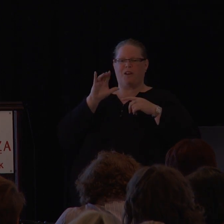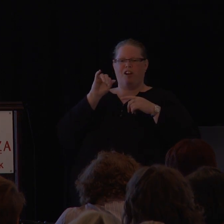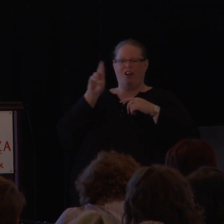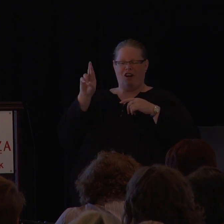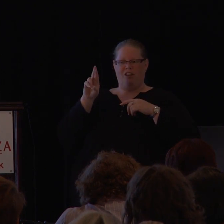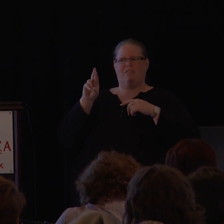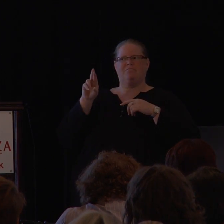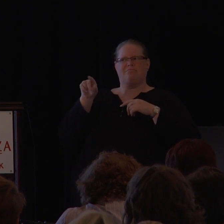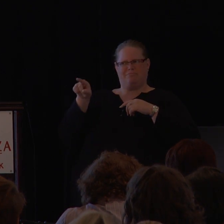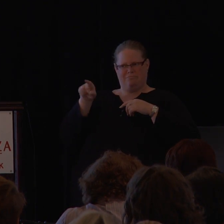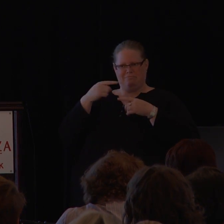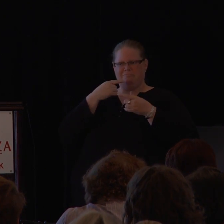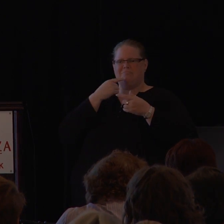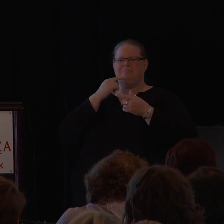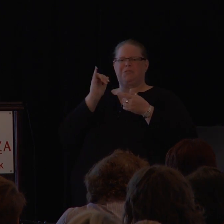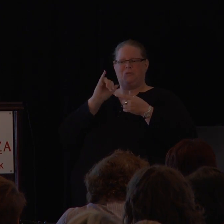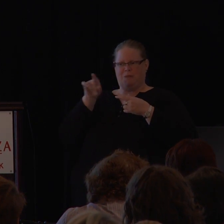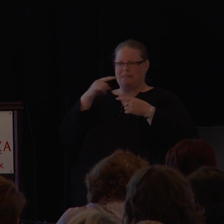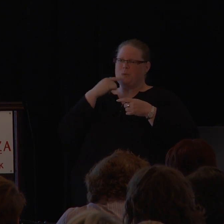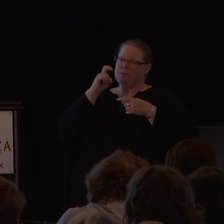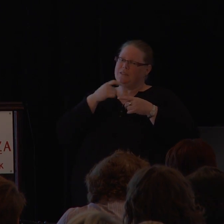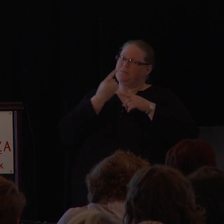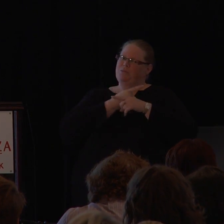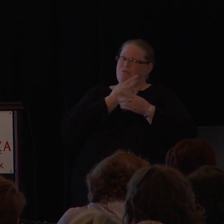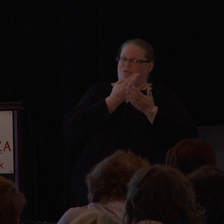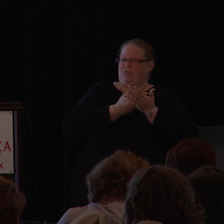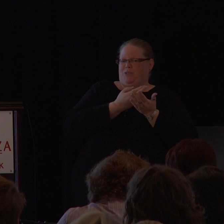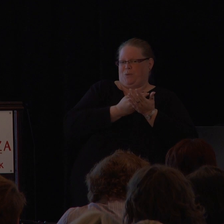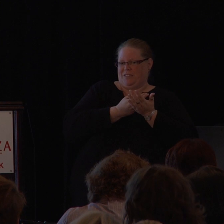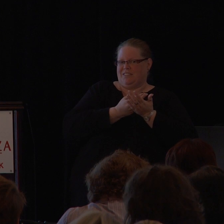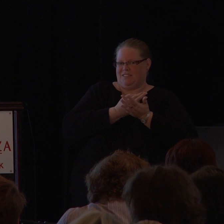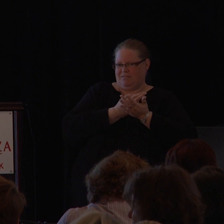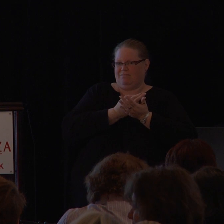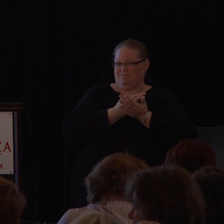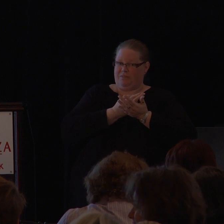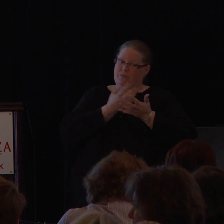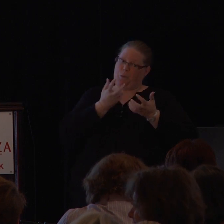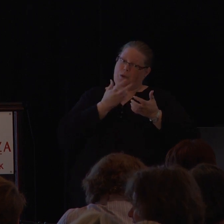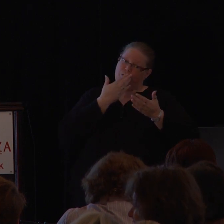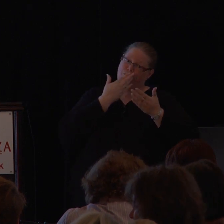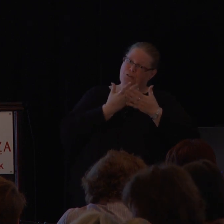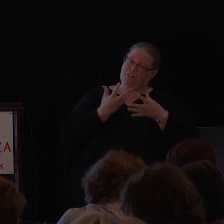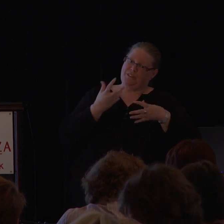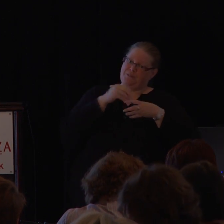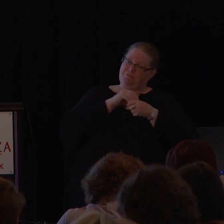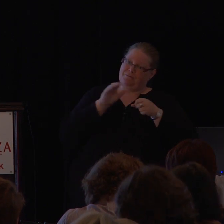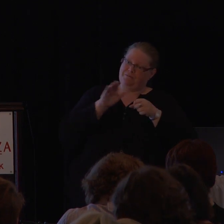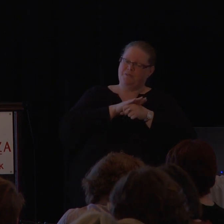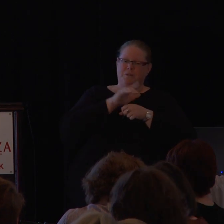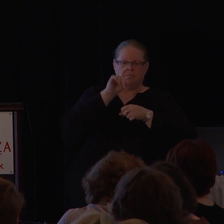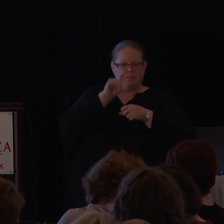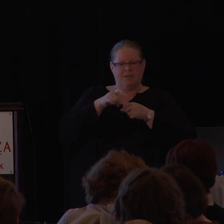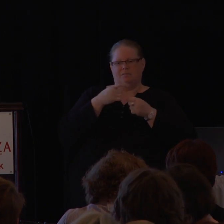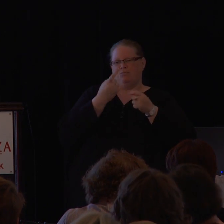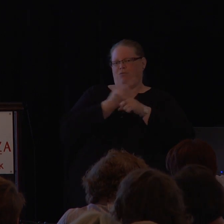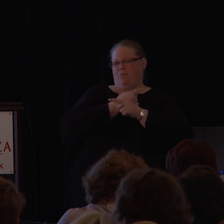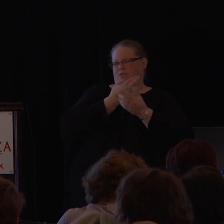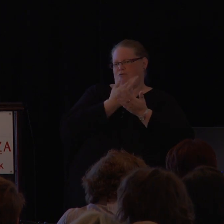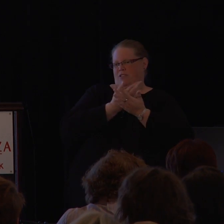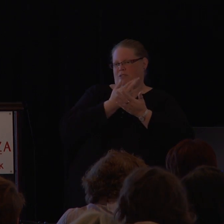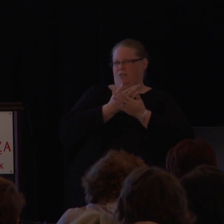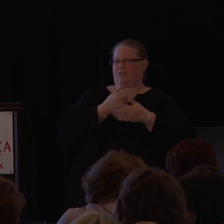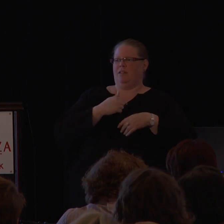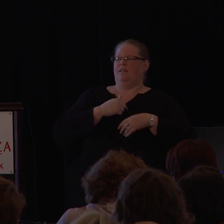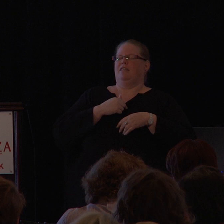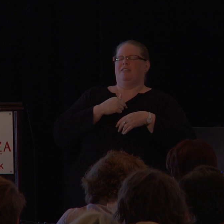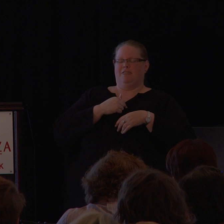you need proper resources to actually carry out effective inclusion. And a number of people have commented on that. Inclusion as